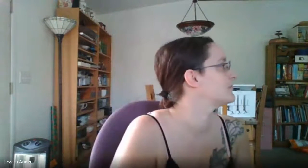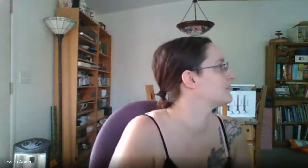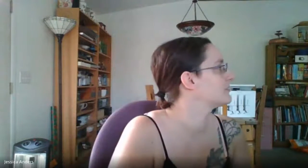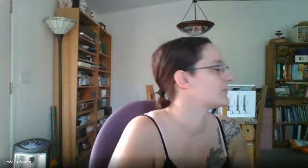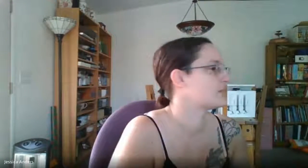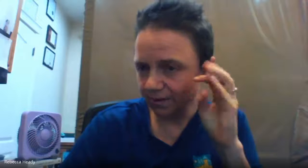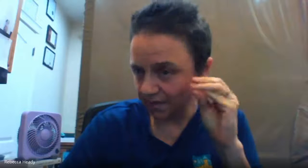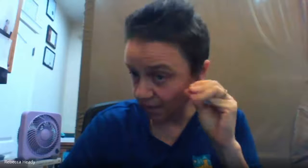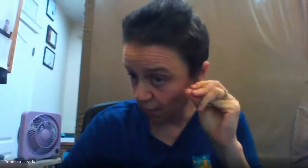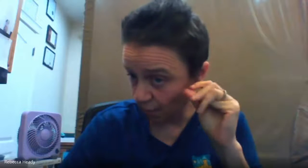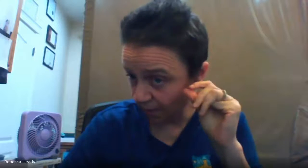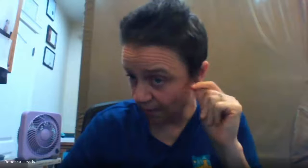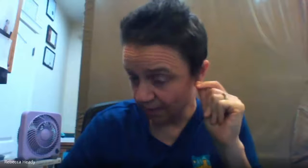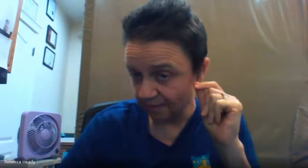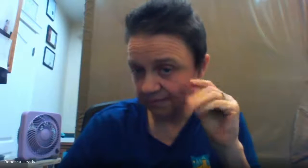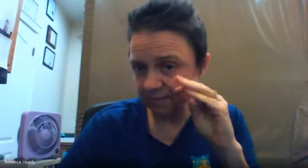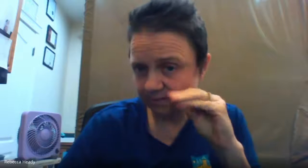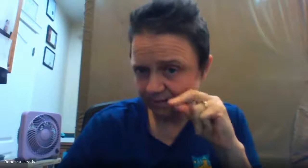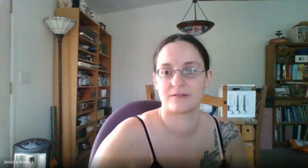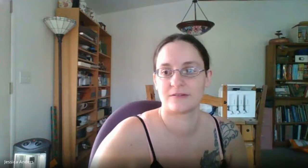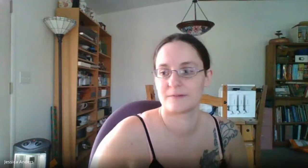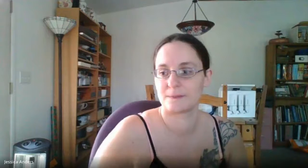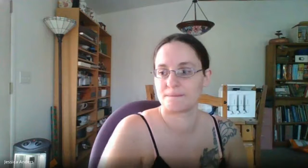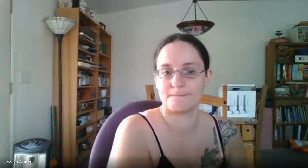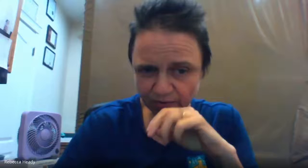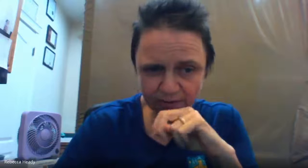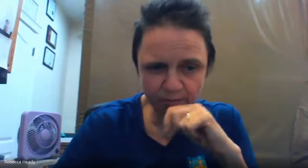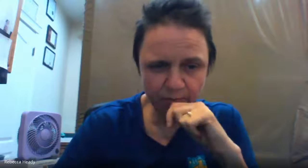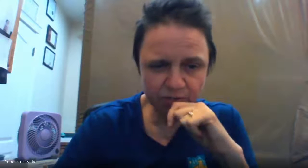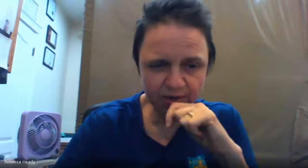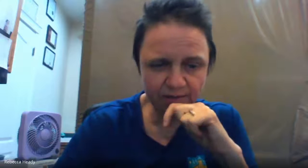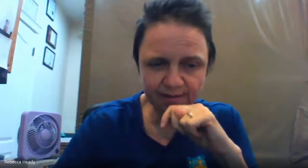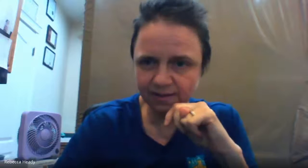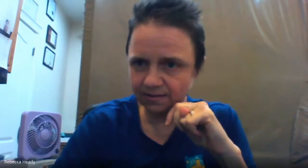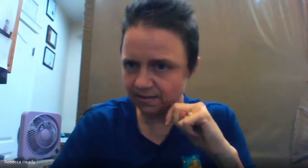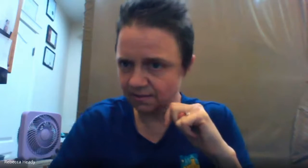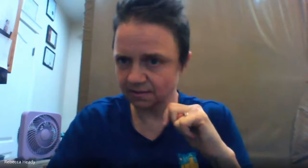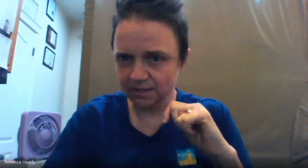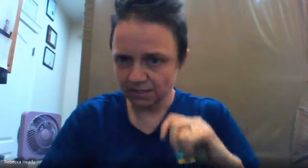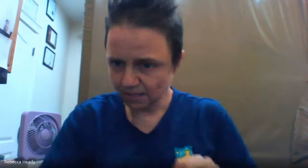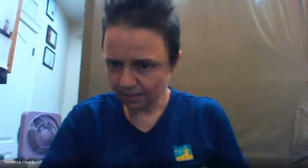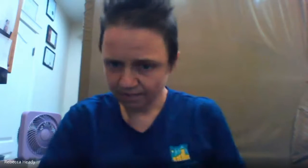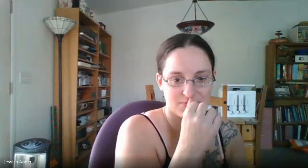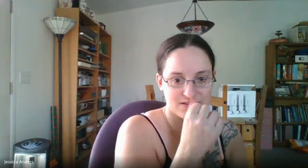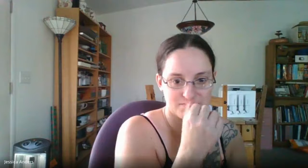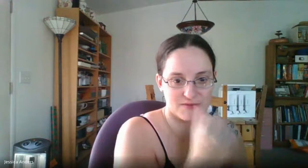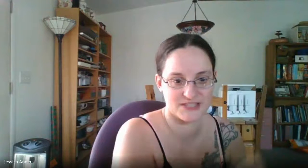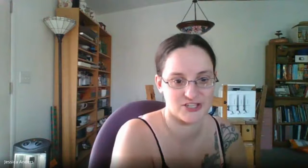Wait. Oh, I was gonna say one more minute, but it's 5 after. So if we get people joining late, that's Yeah, Mom said she's on the